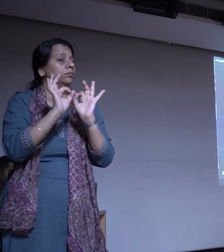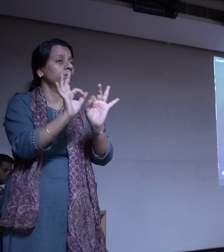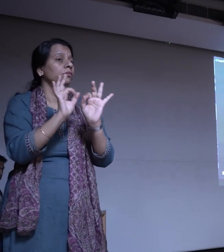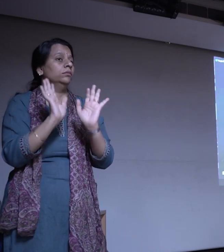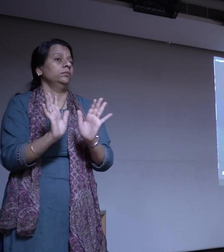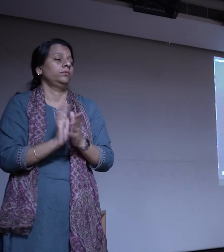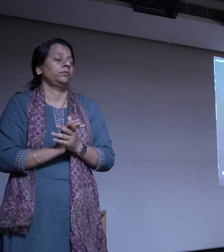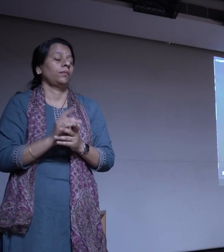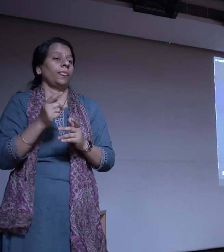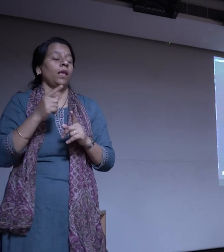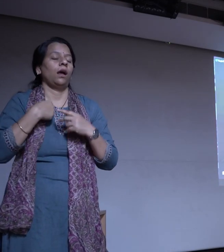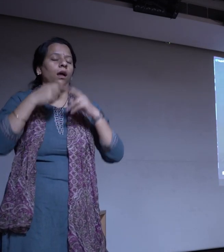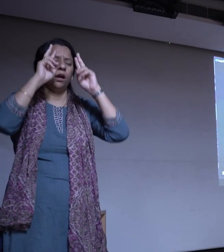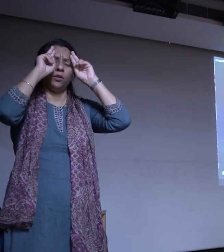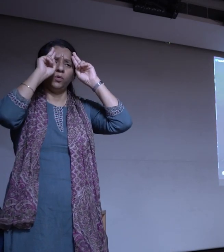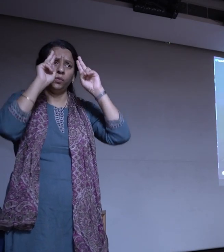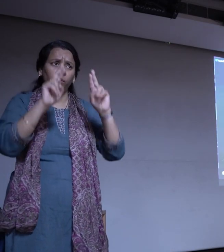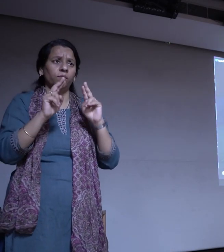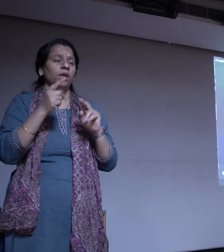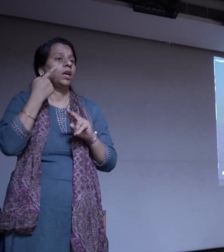so so I